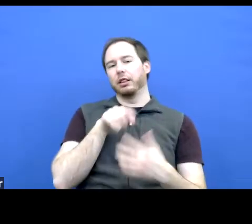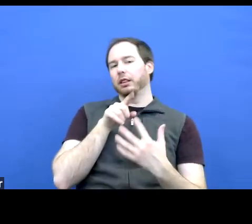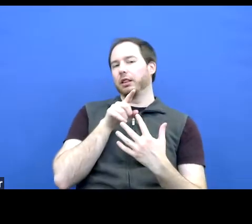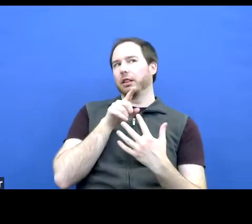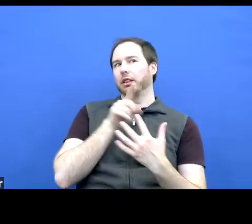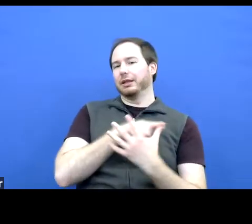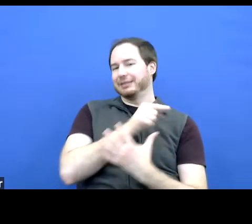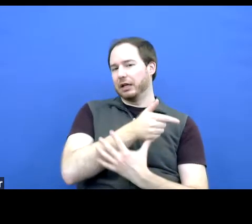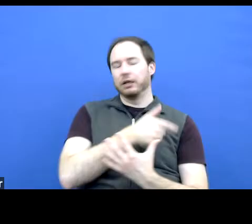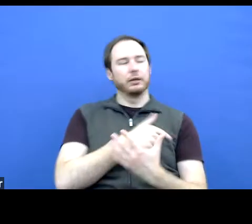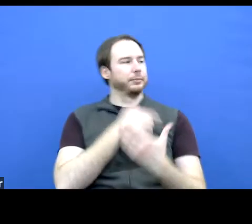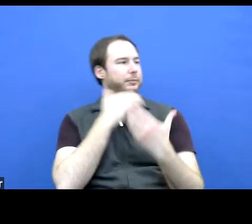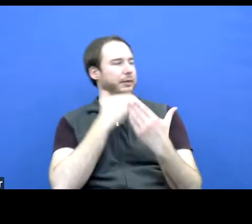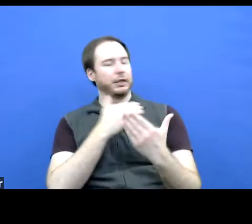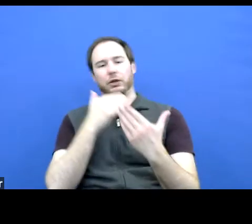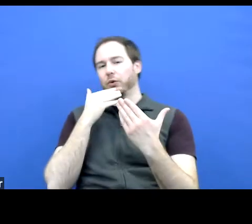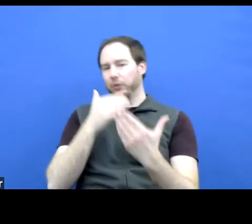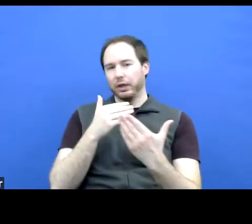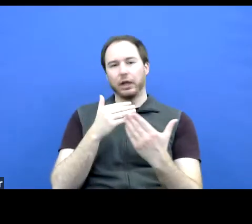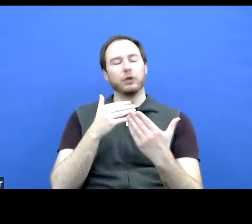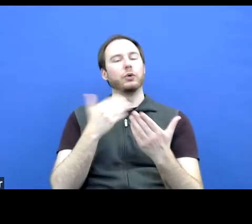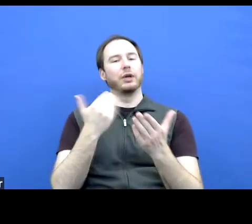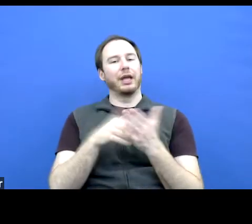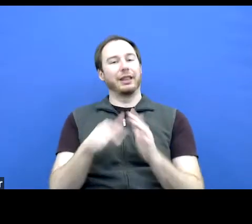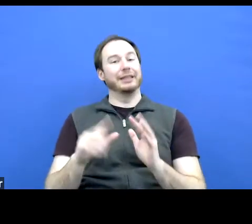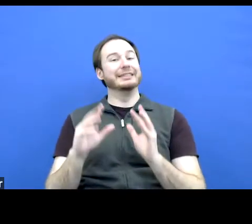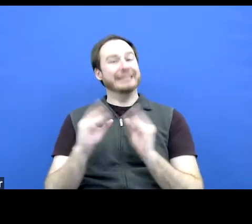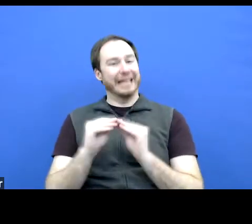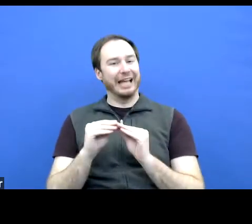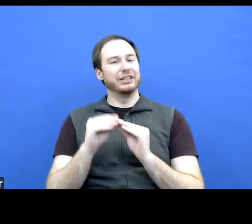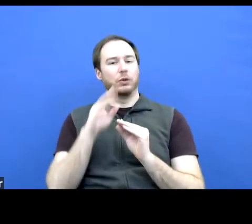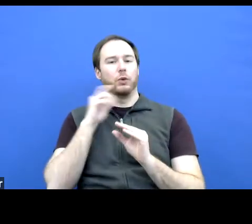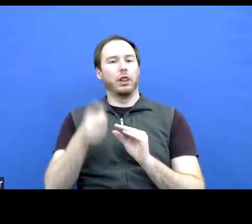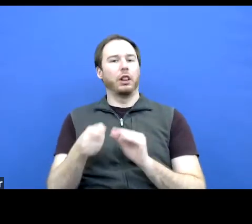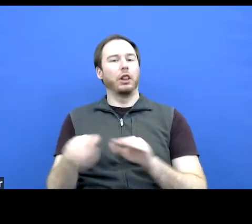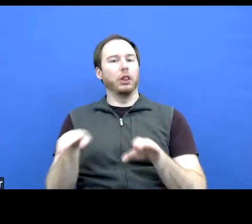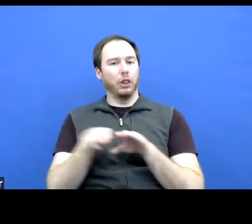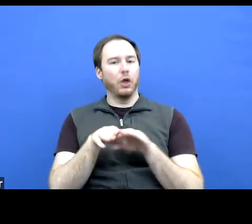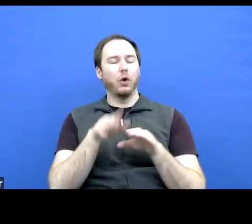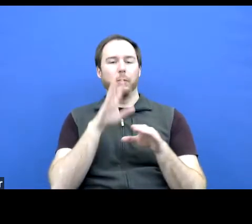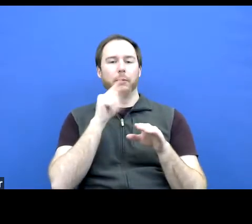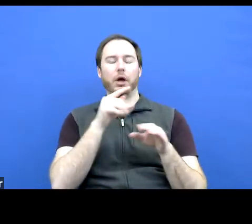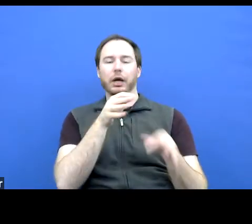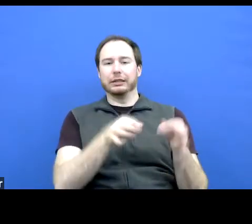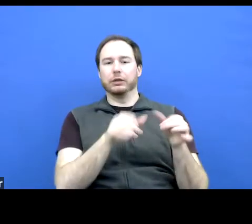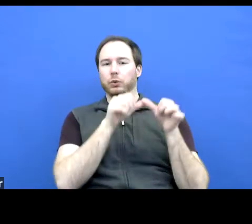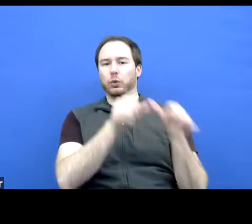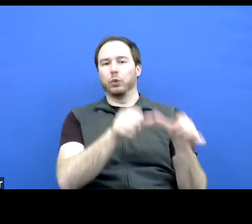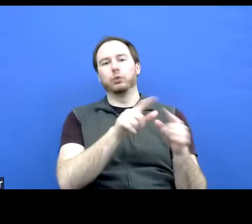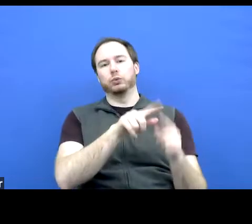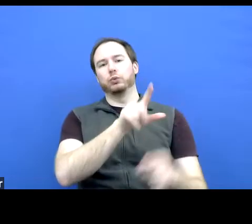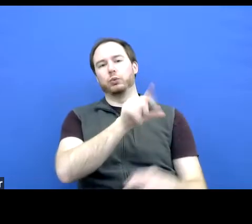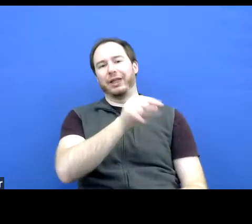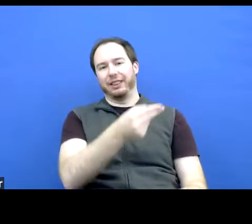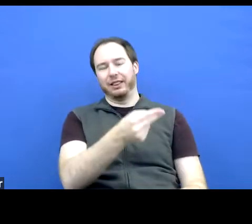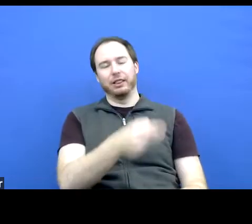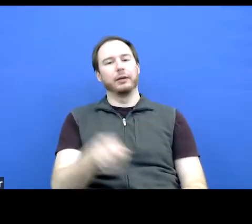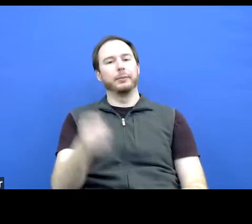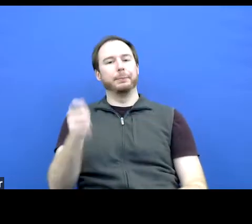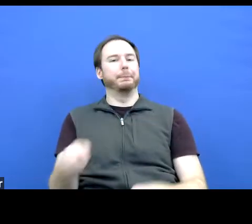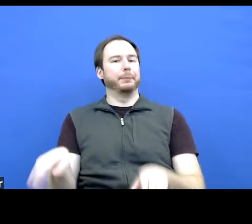Yeah. Thank you. So again, I will close this session of public hearing, but keep it open till the 20th.